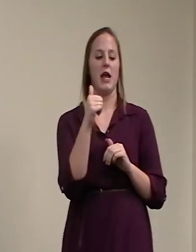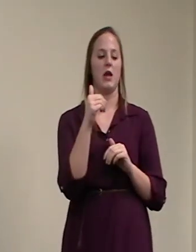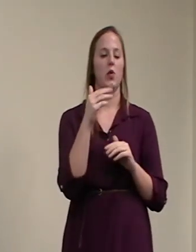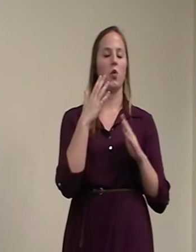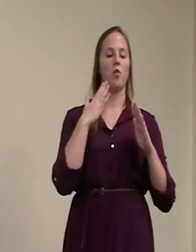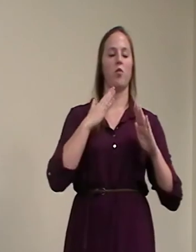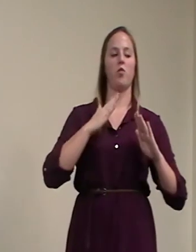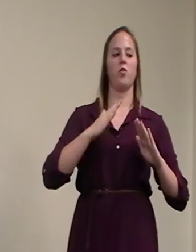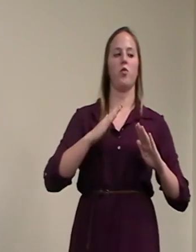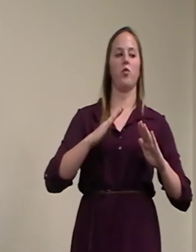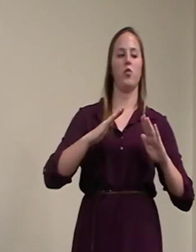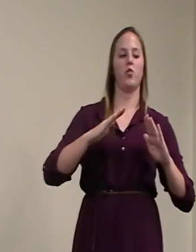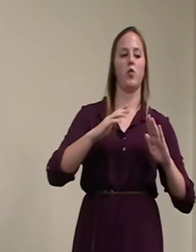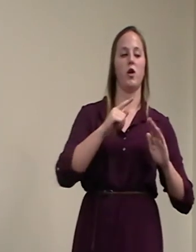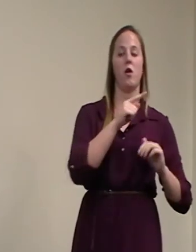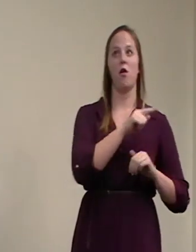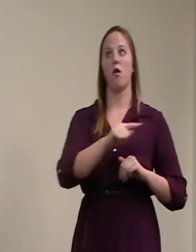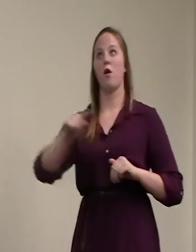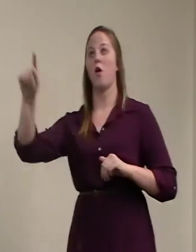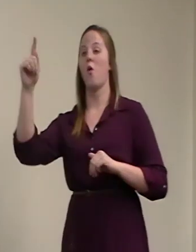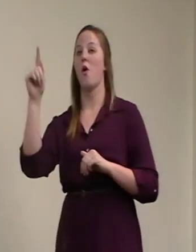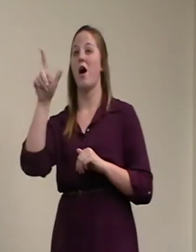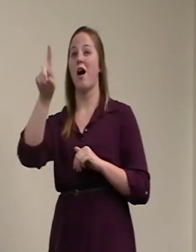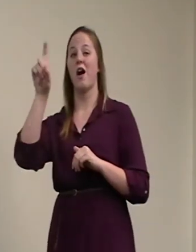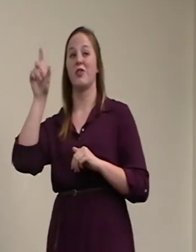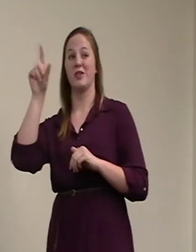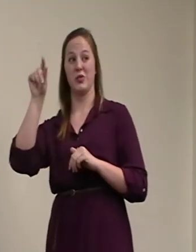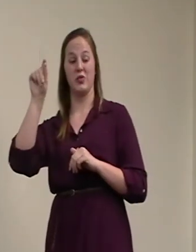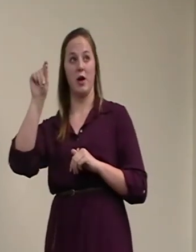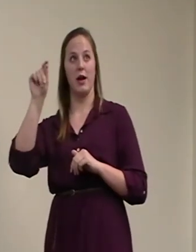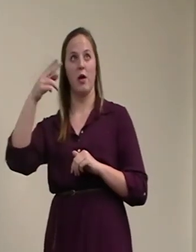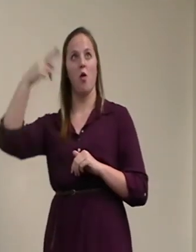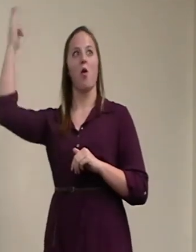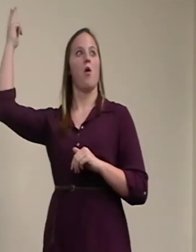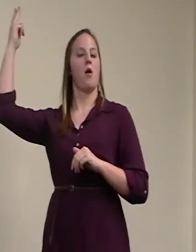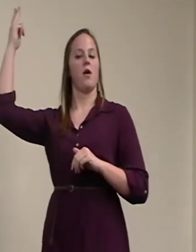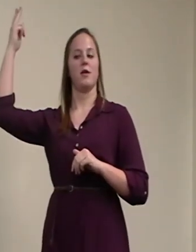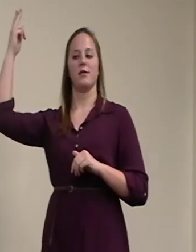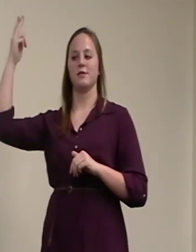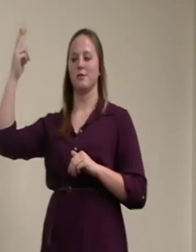120, which is a very, very loud sound. And most of mine are down there, so I probably didn't do